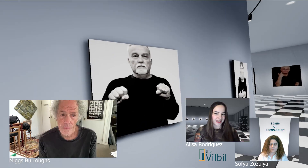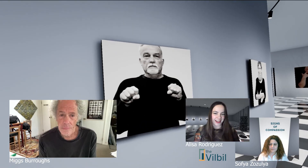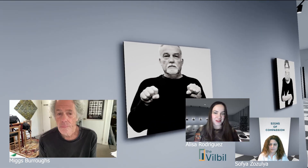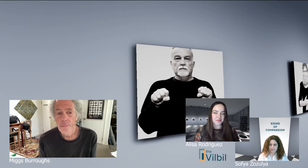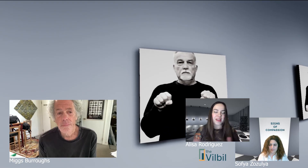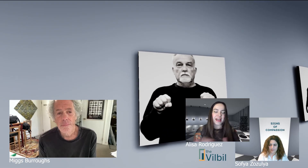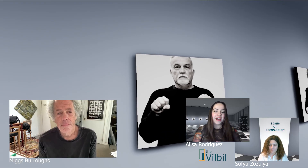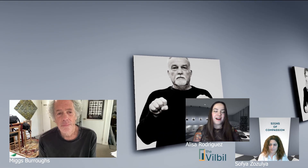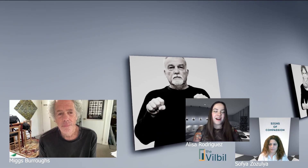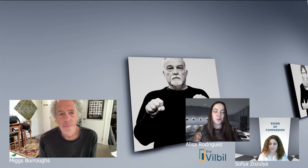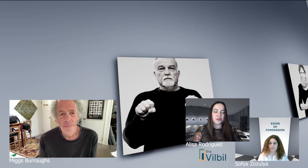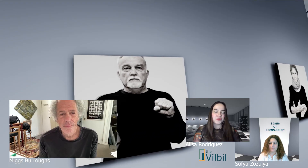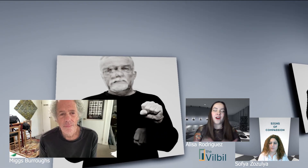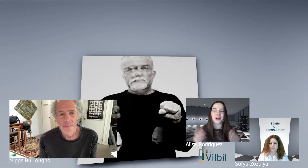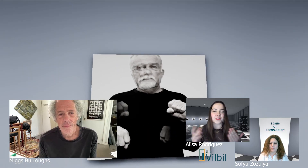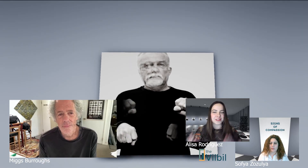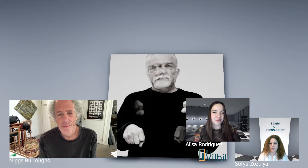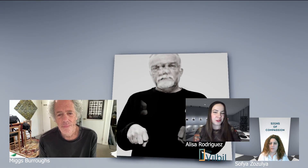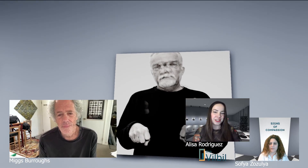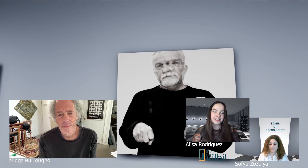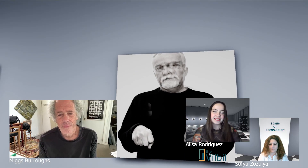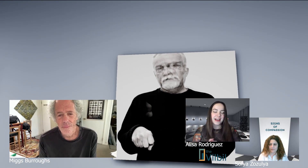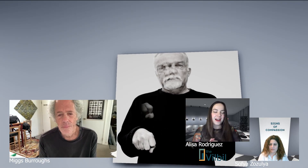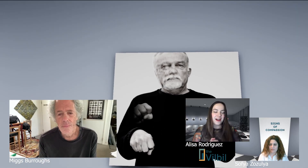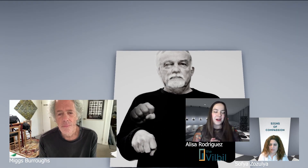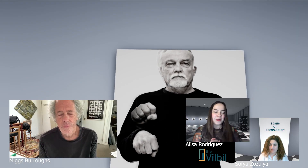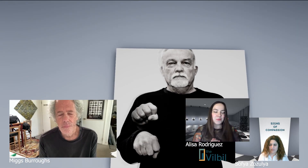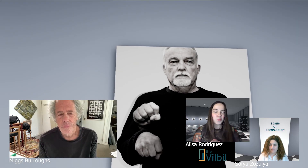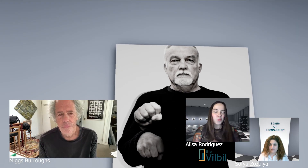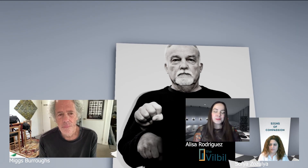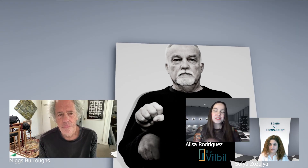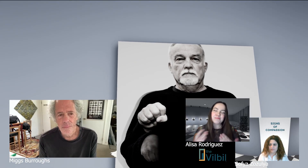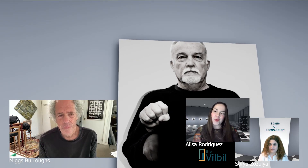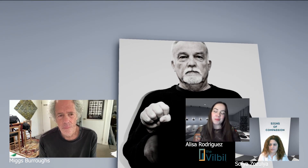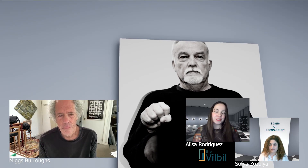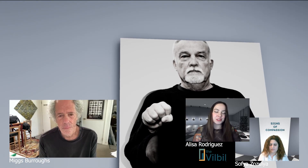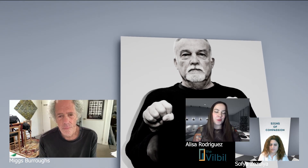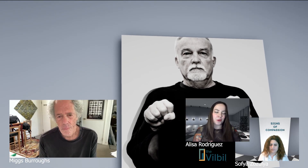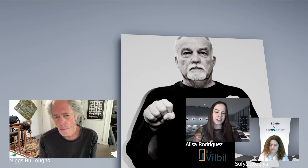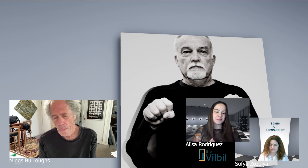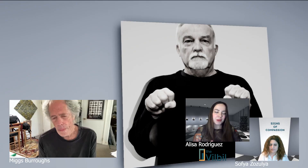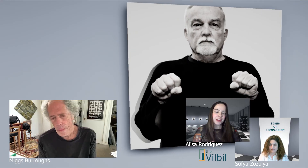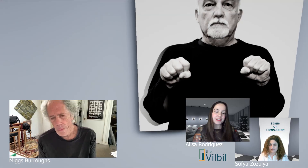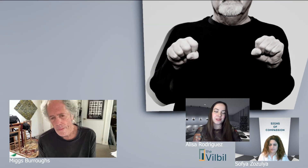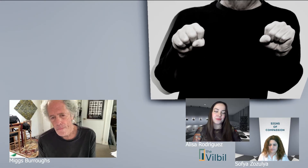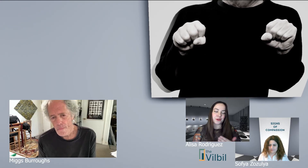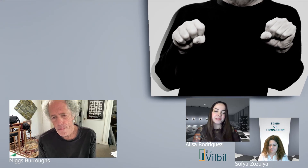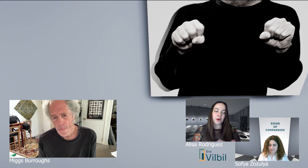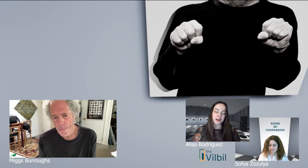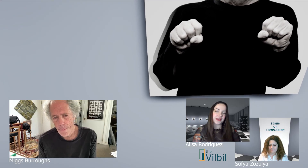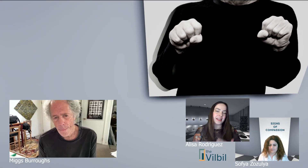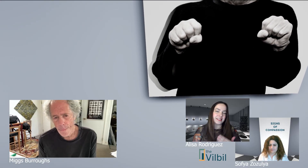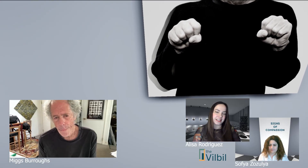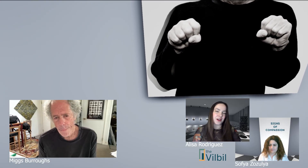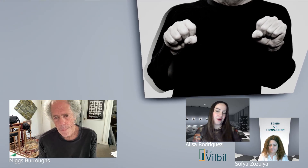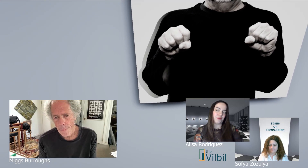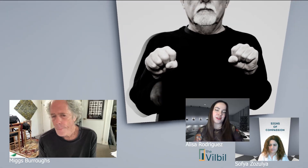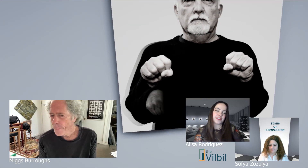beginning, with the heart of this project. What was the moment or experience that first sparked the idea for science